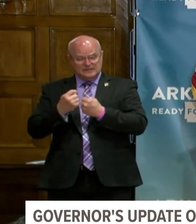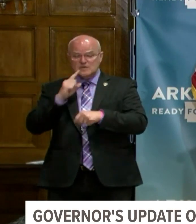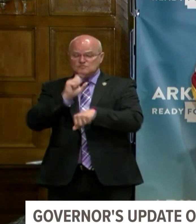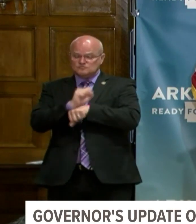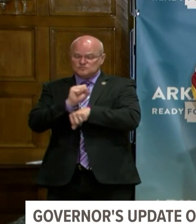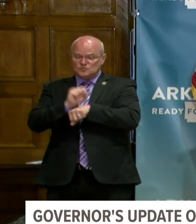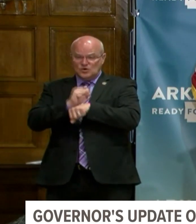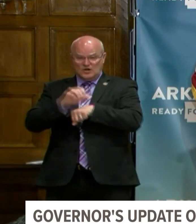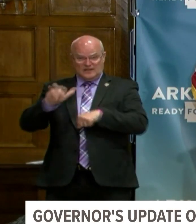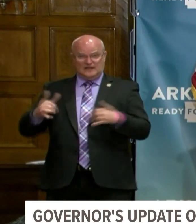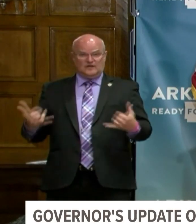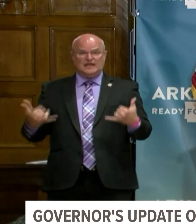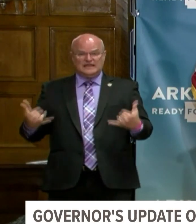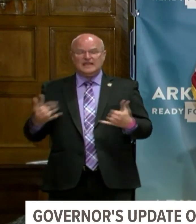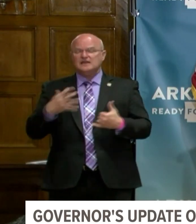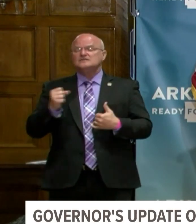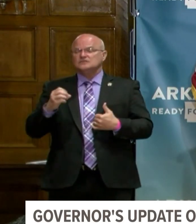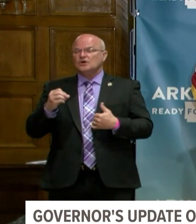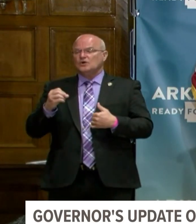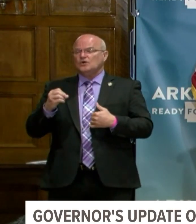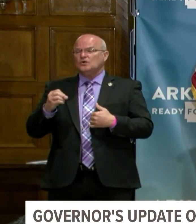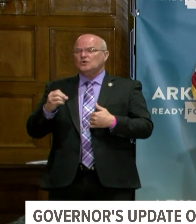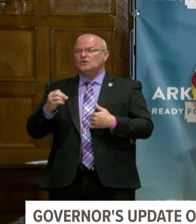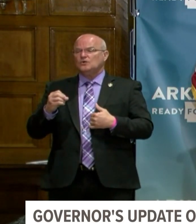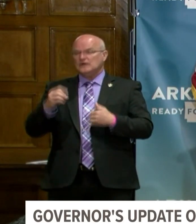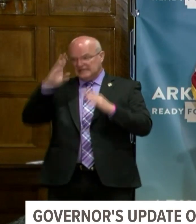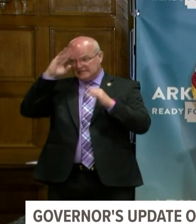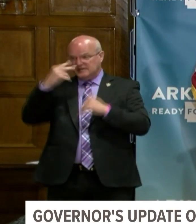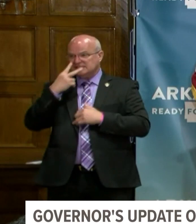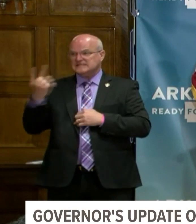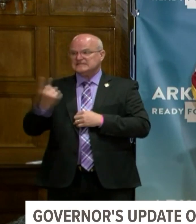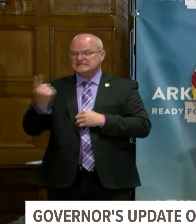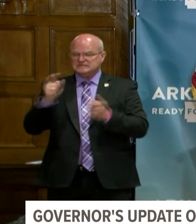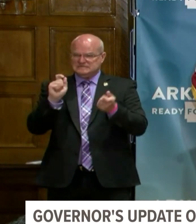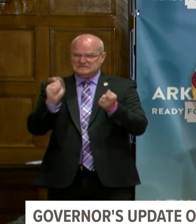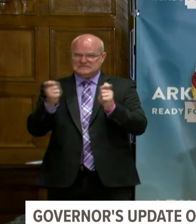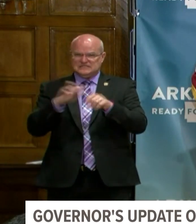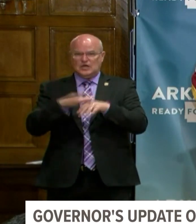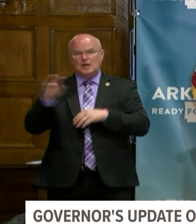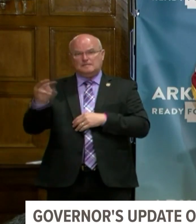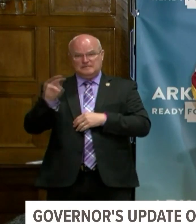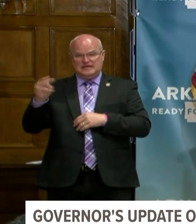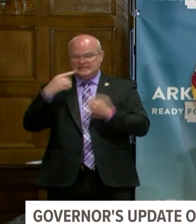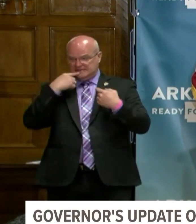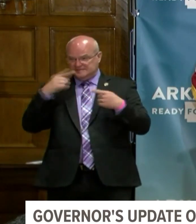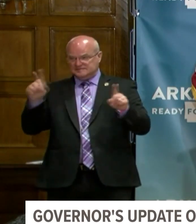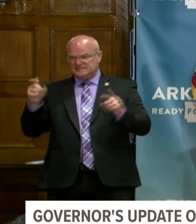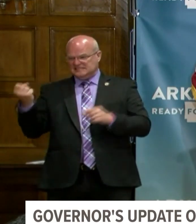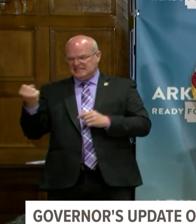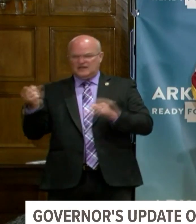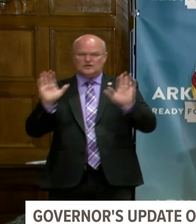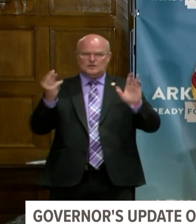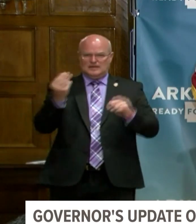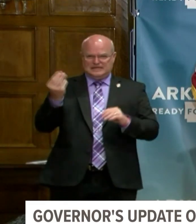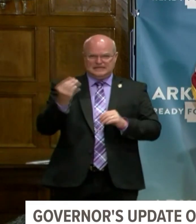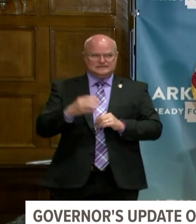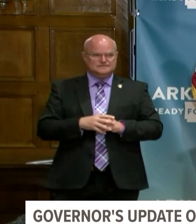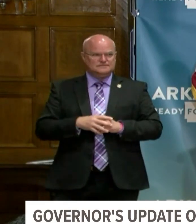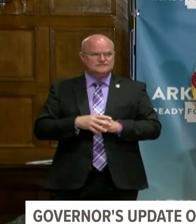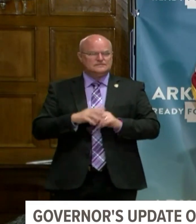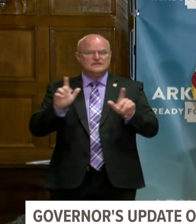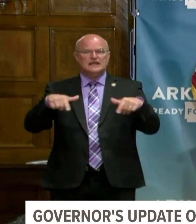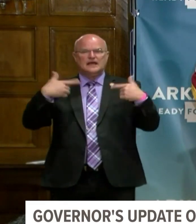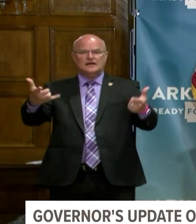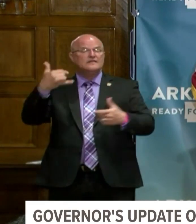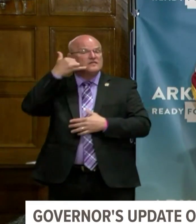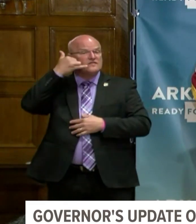is looking at that, and so expect to see some adjustments that we'll announce either Saturday or Monday. And now let's